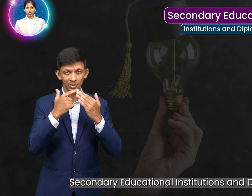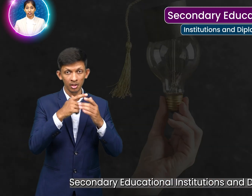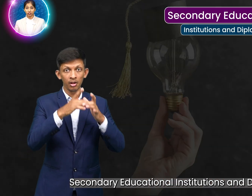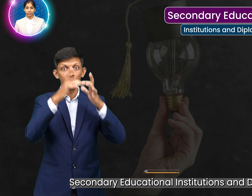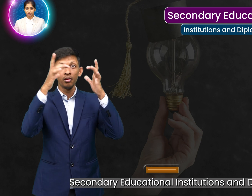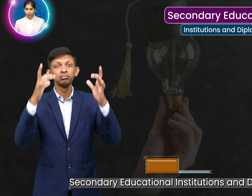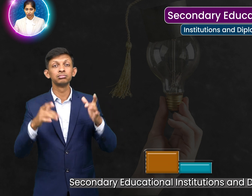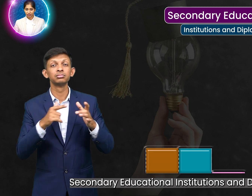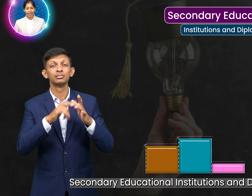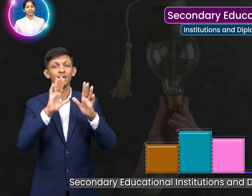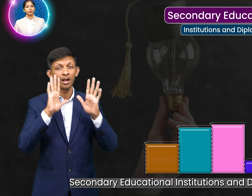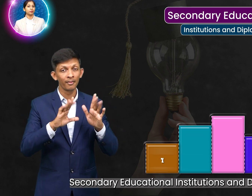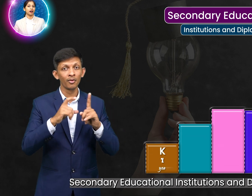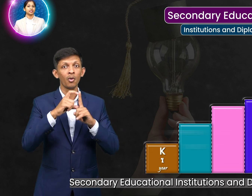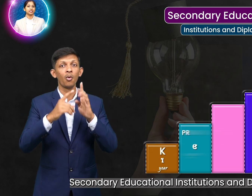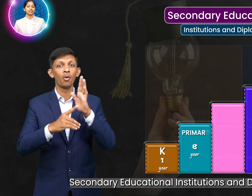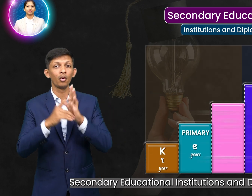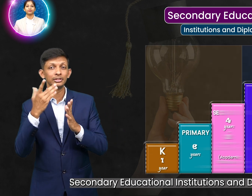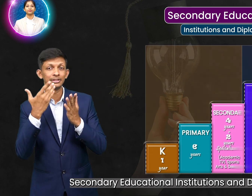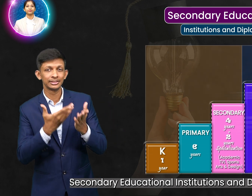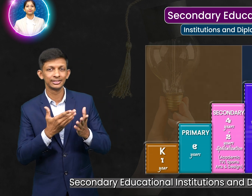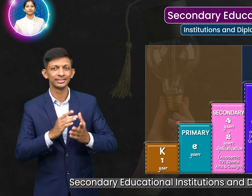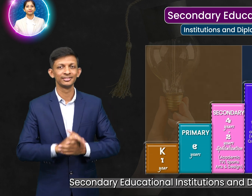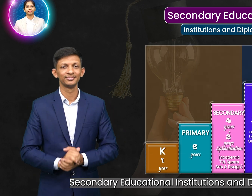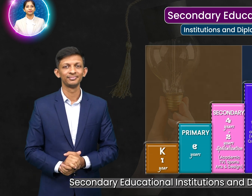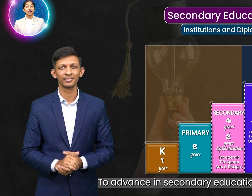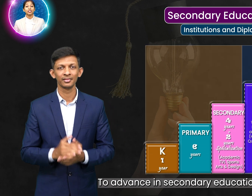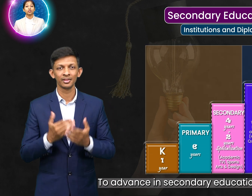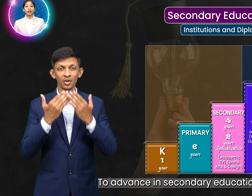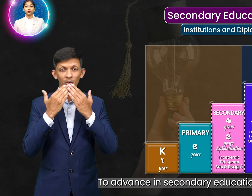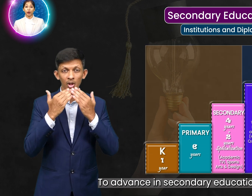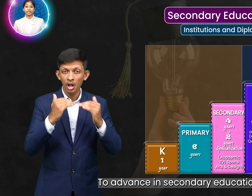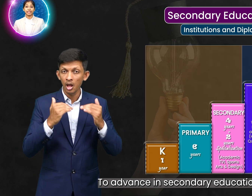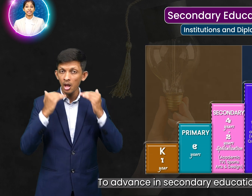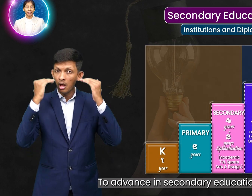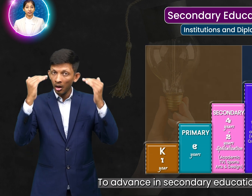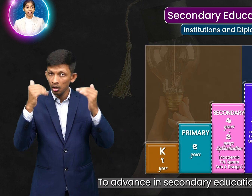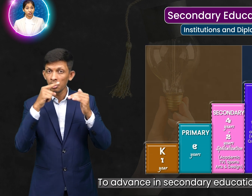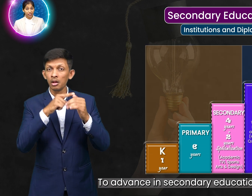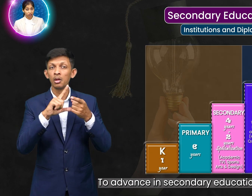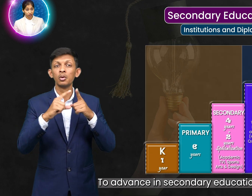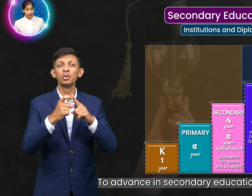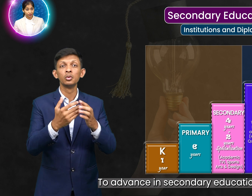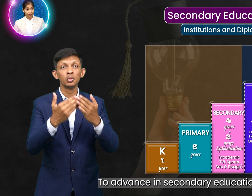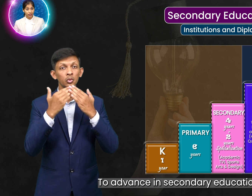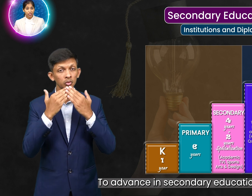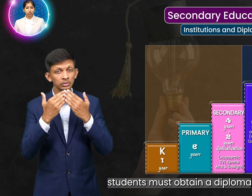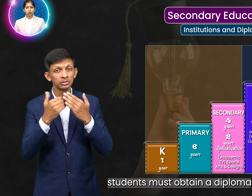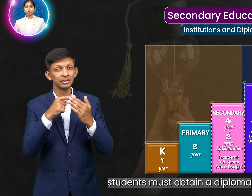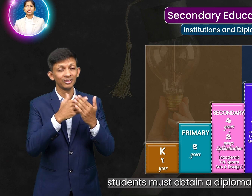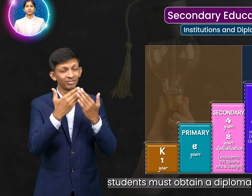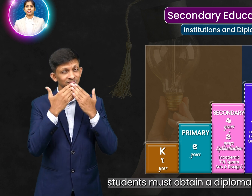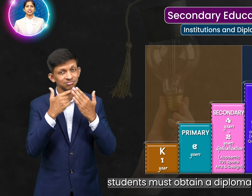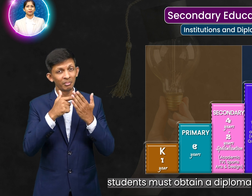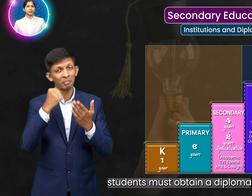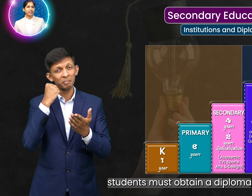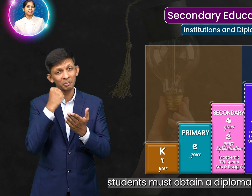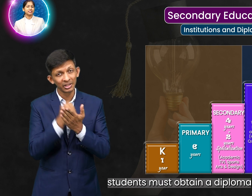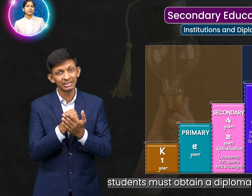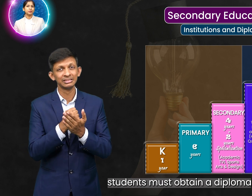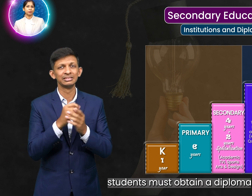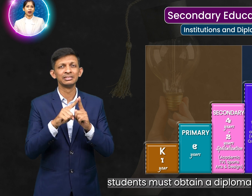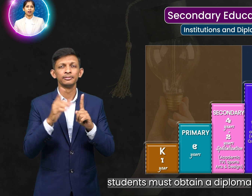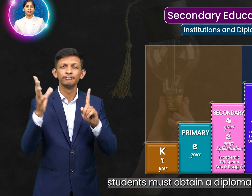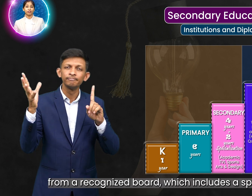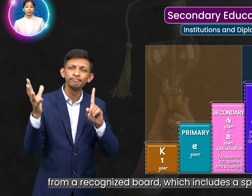Secondary educational institutions and diplomas. To advance in secondary education, students must obtain